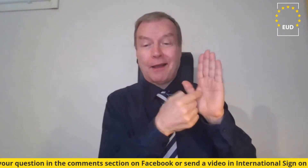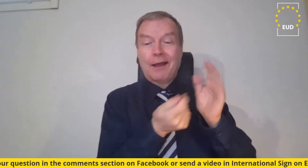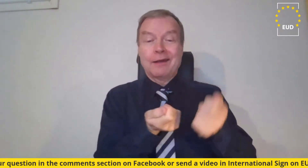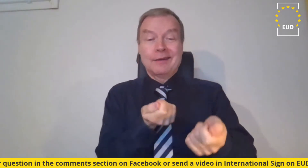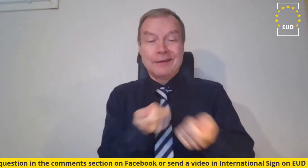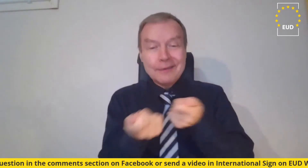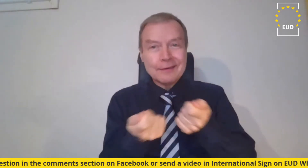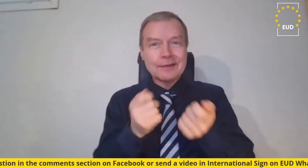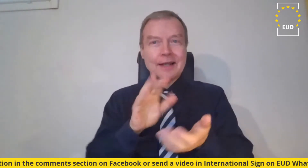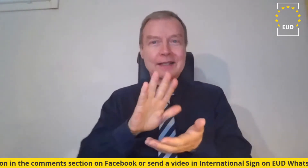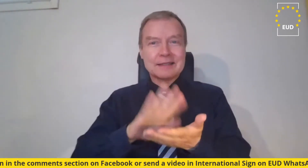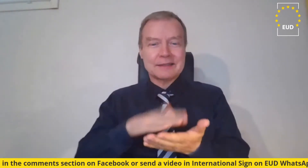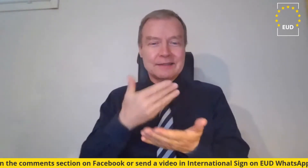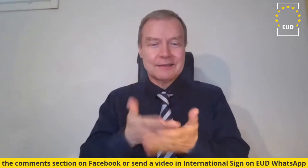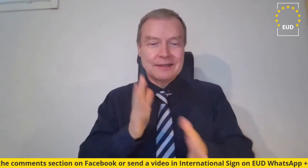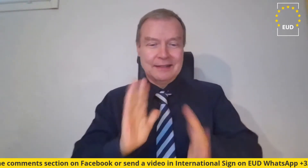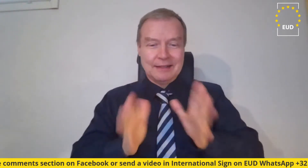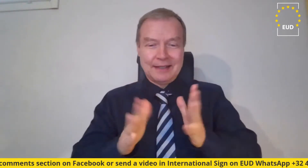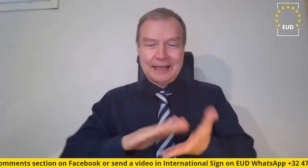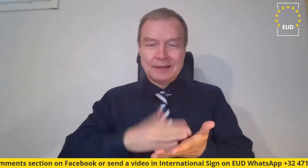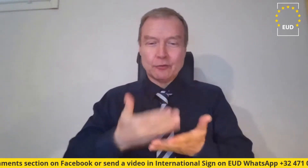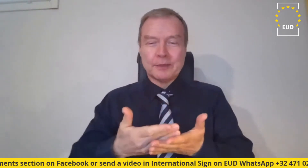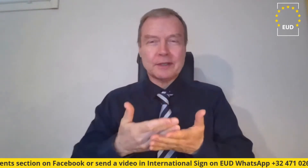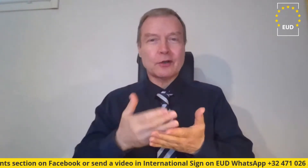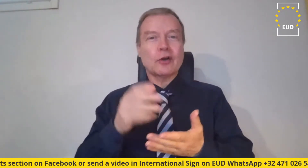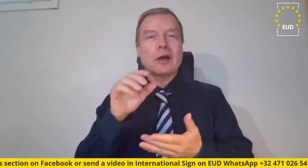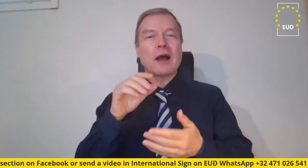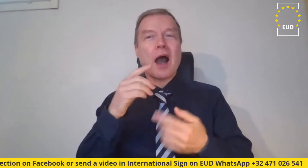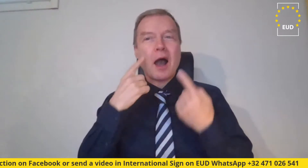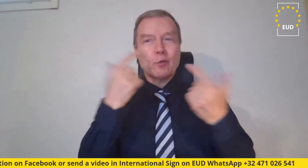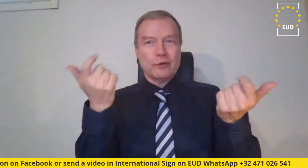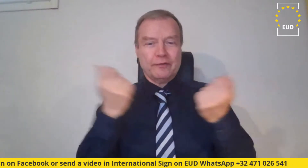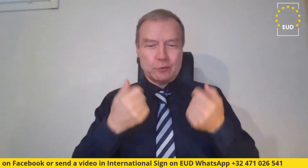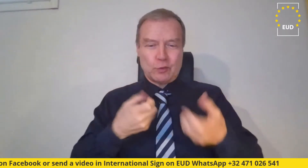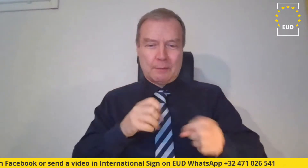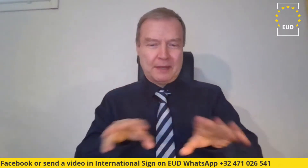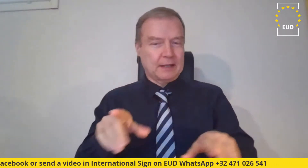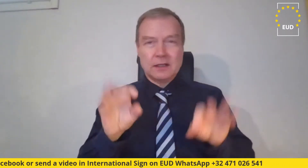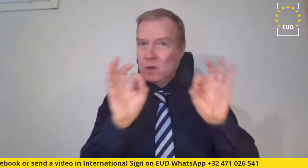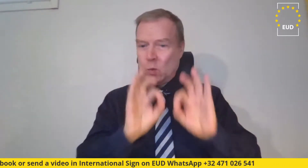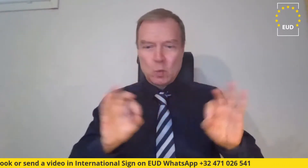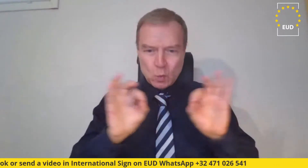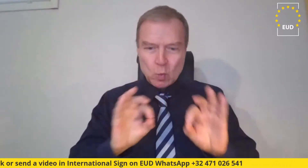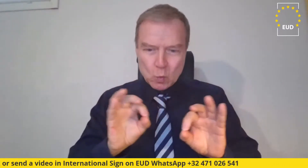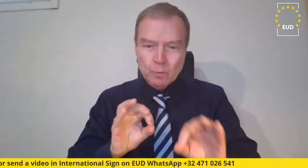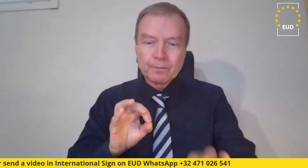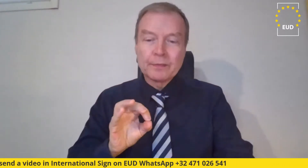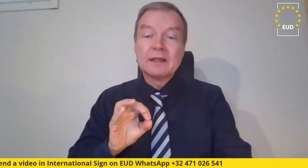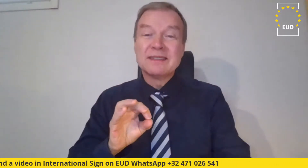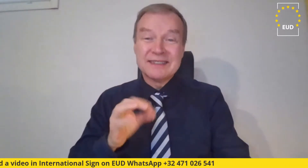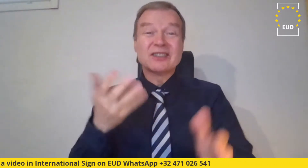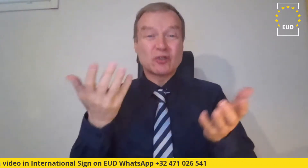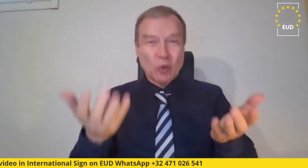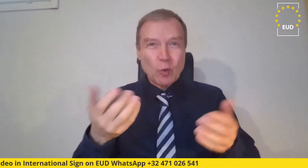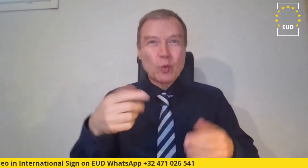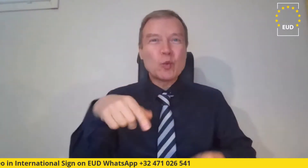And there are currently no European-wide standards for interpretation in